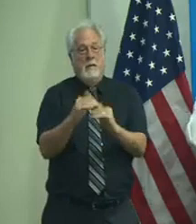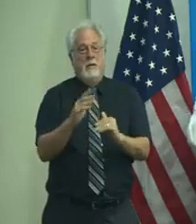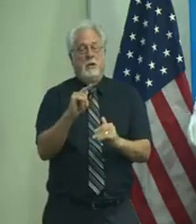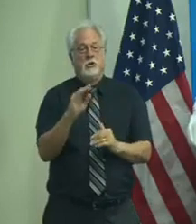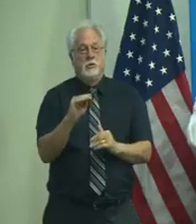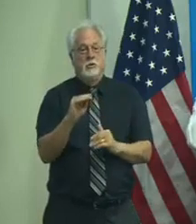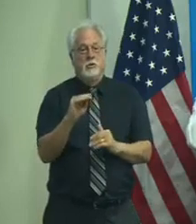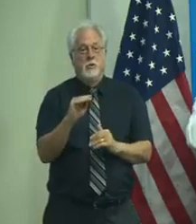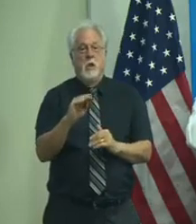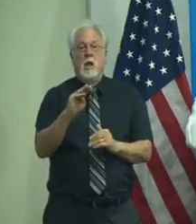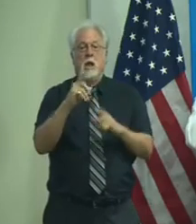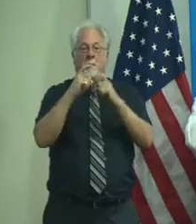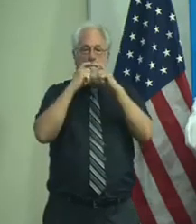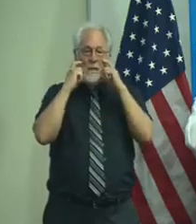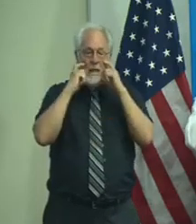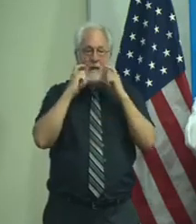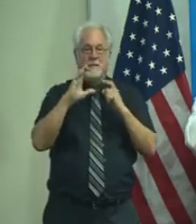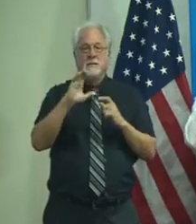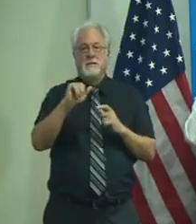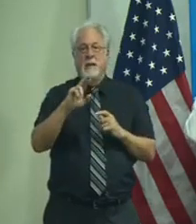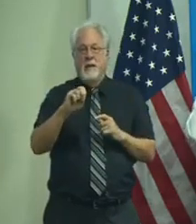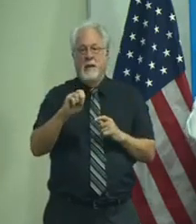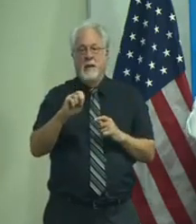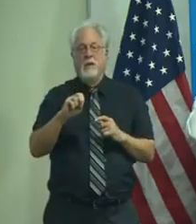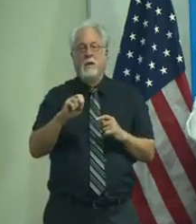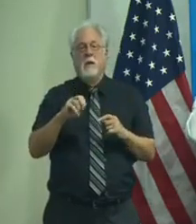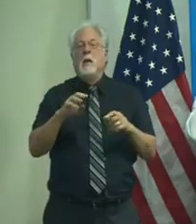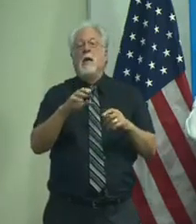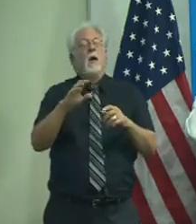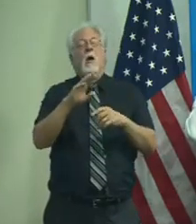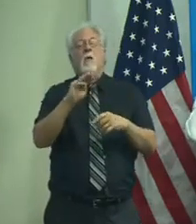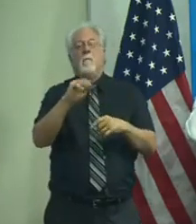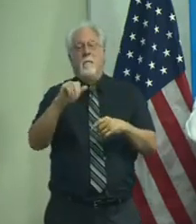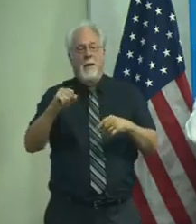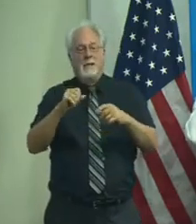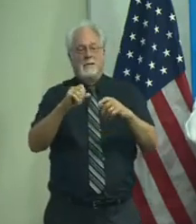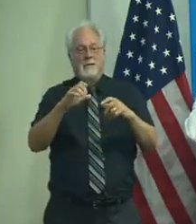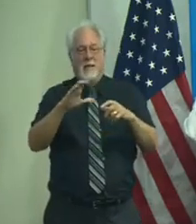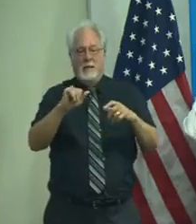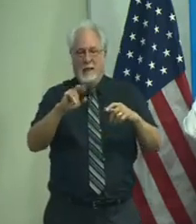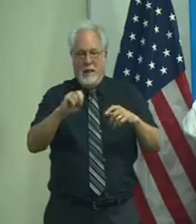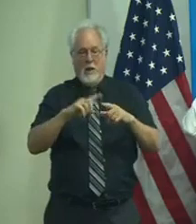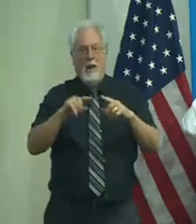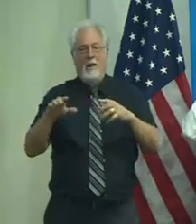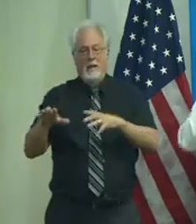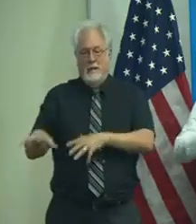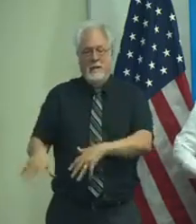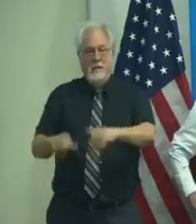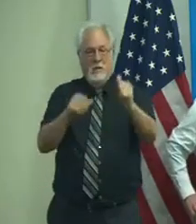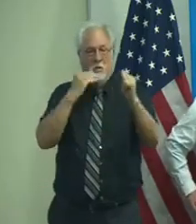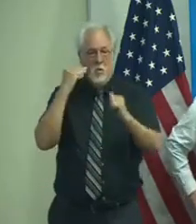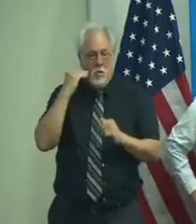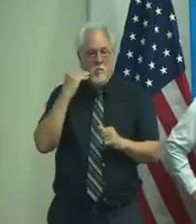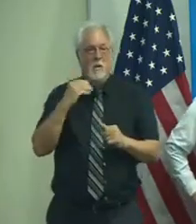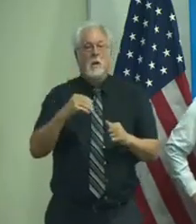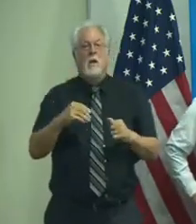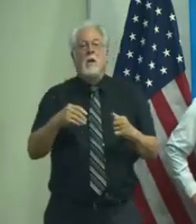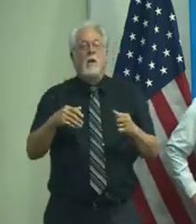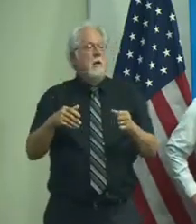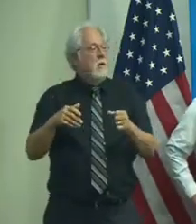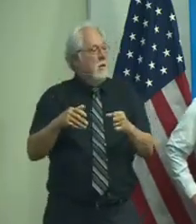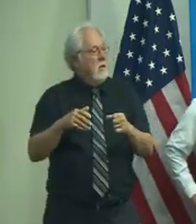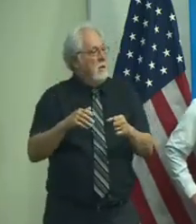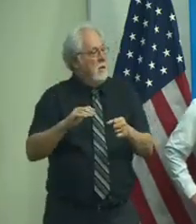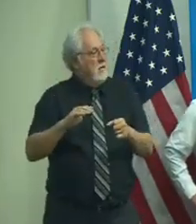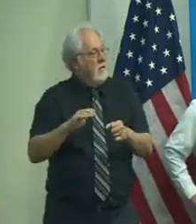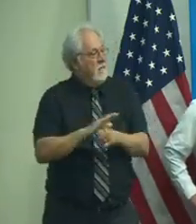to mass care and evacuation, and the sheltering piece that the governor mentioned. So the full Category B we didn't get, which seems to